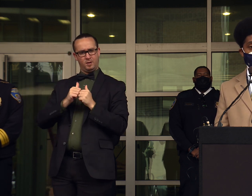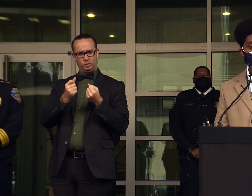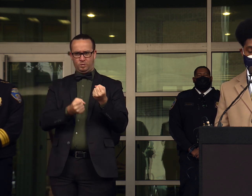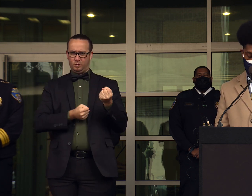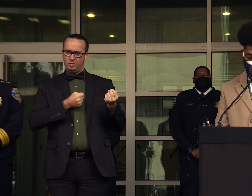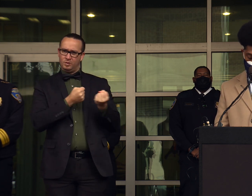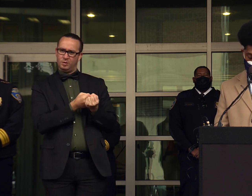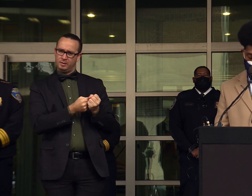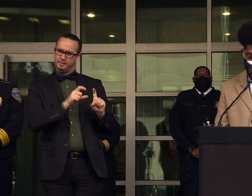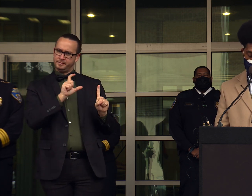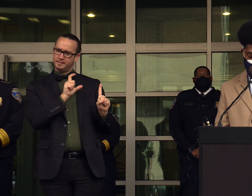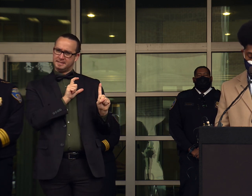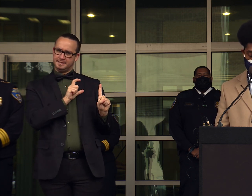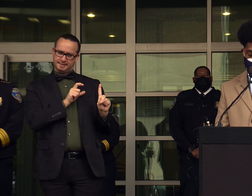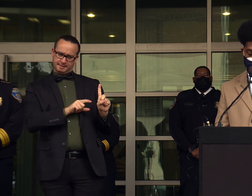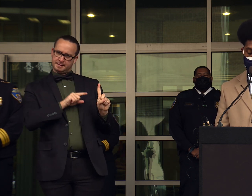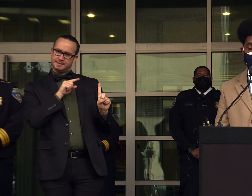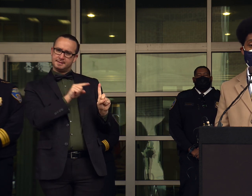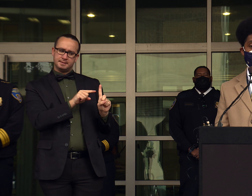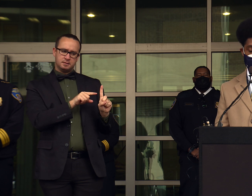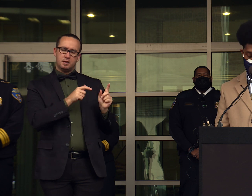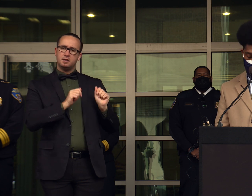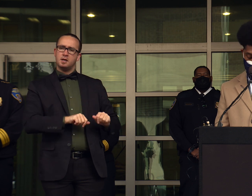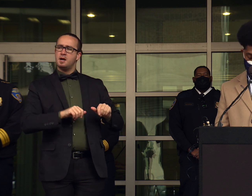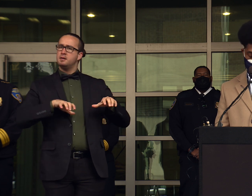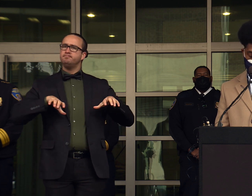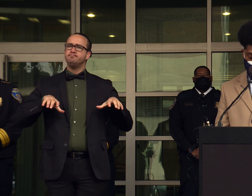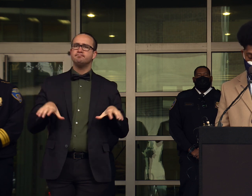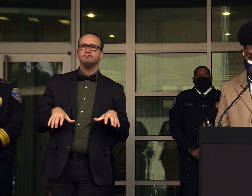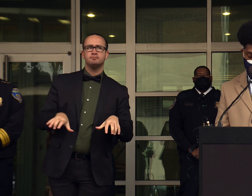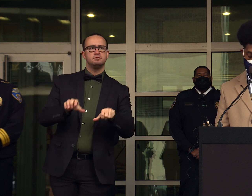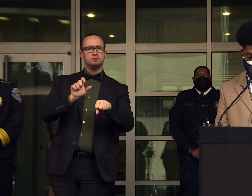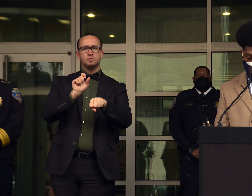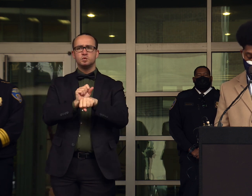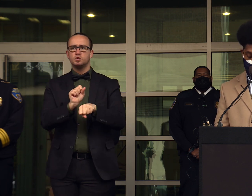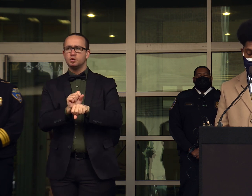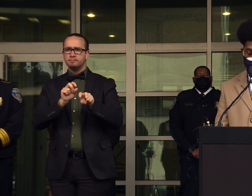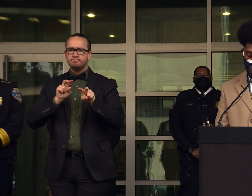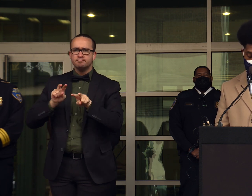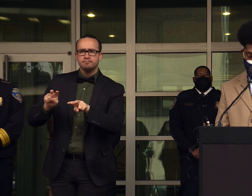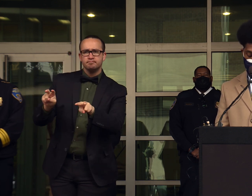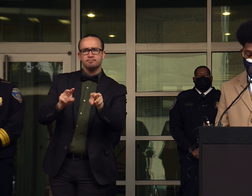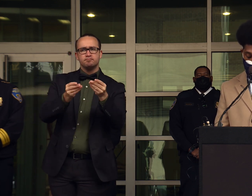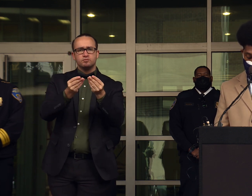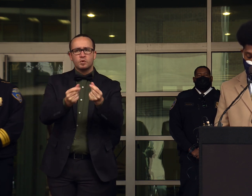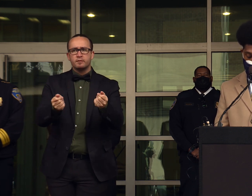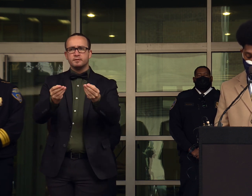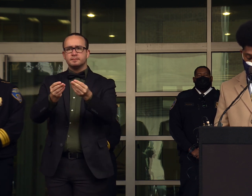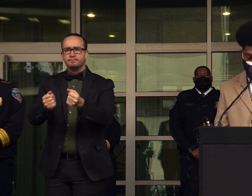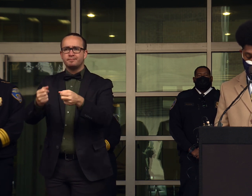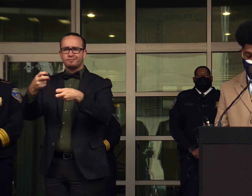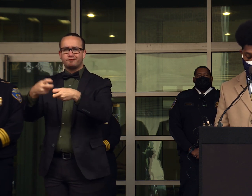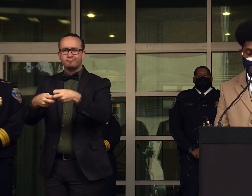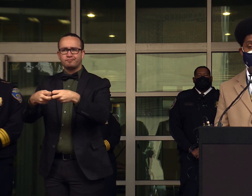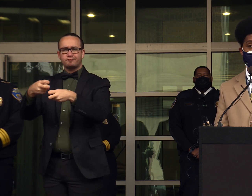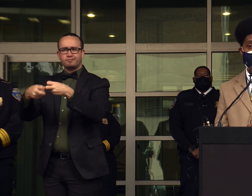In the coming weeks, as officers get used to the new zones, my office will be working with BPD to tailor our engagement to each zone